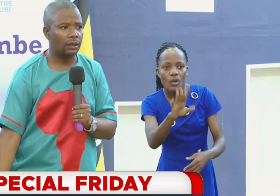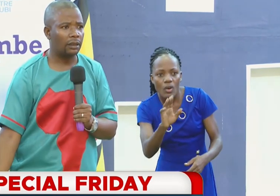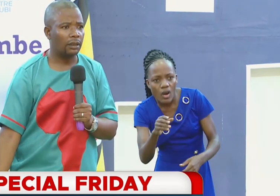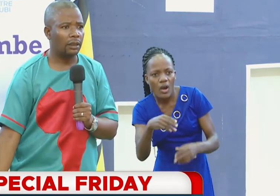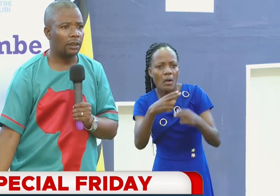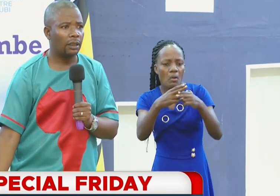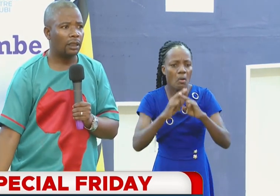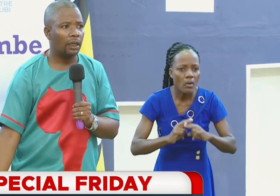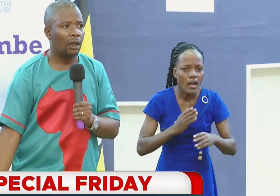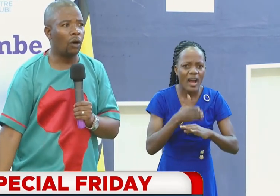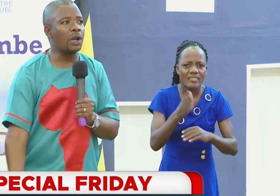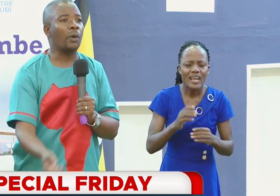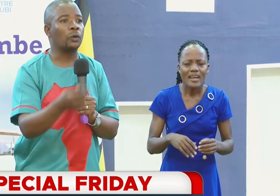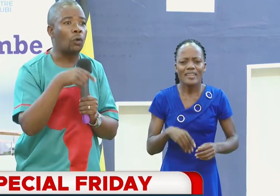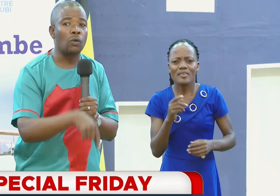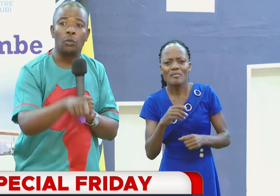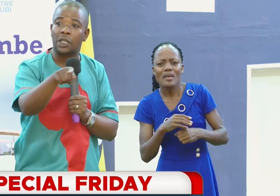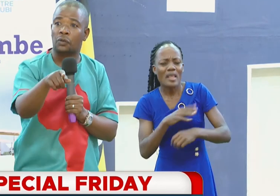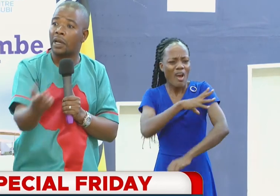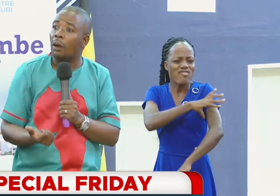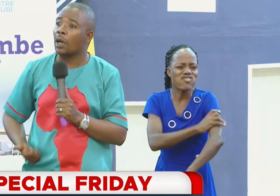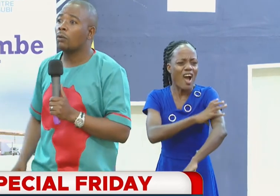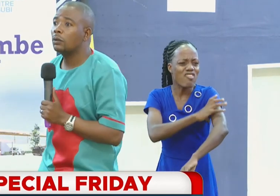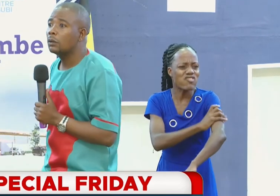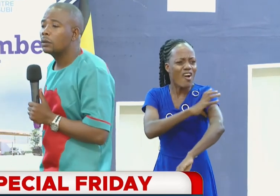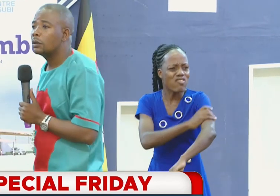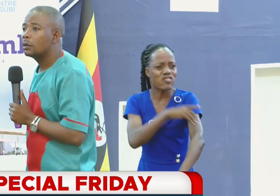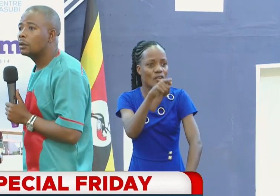you on tension. When the